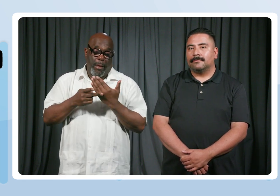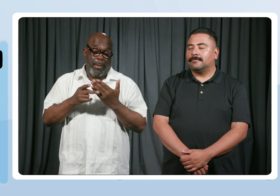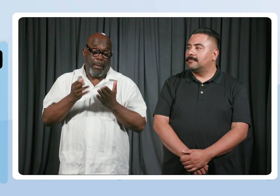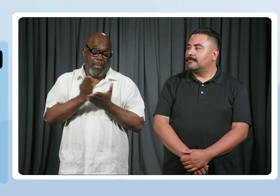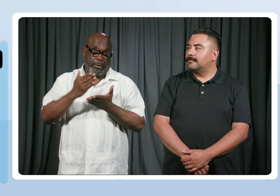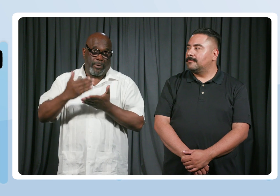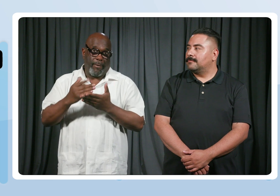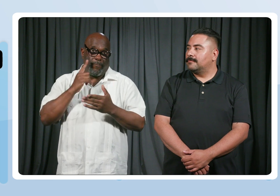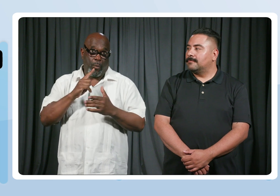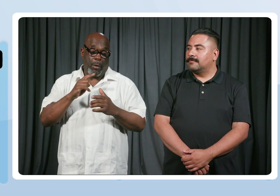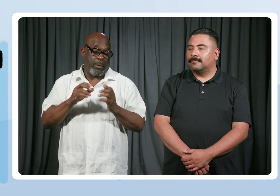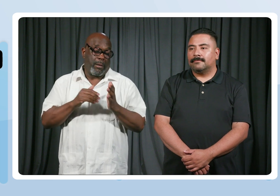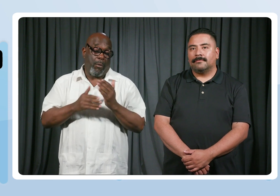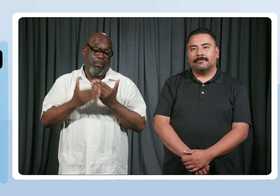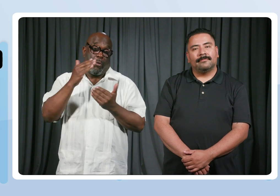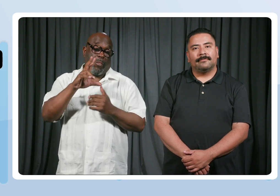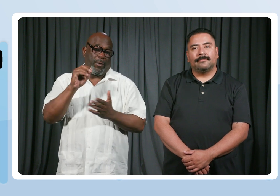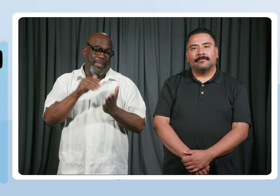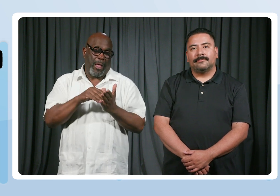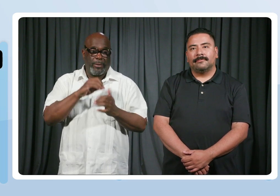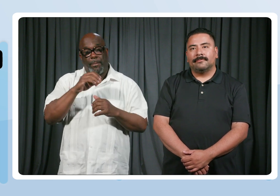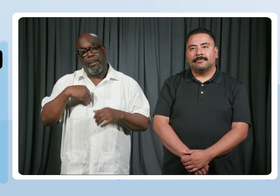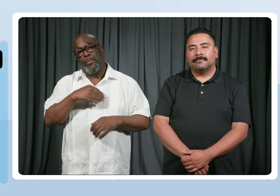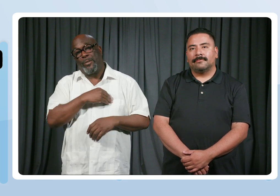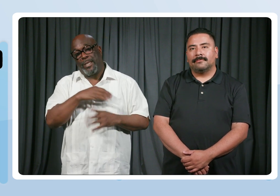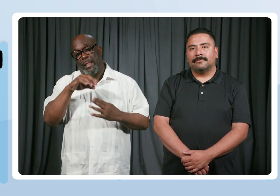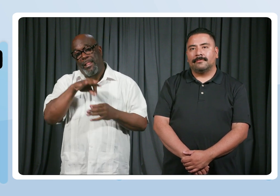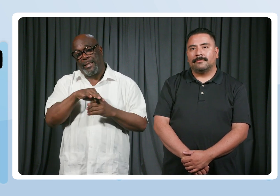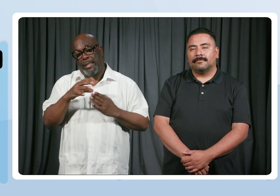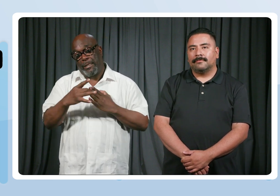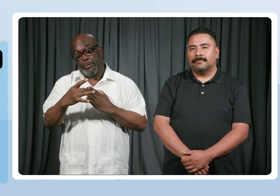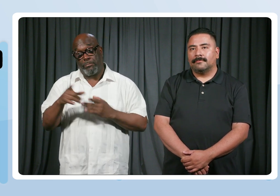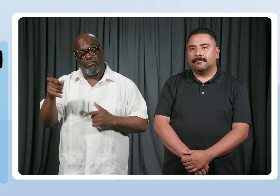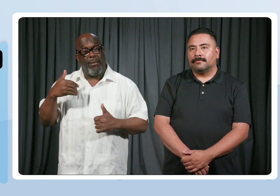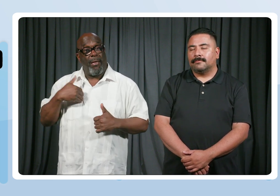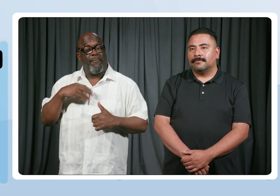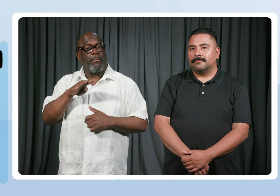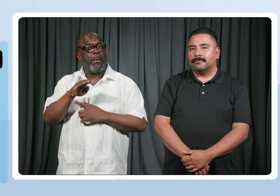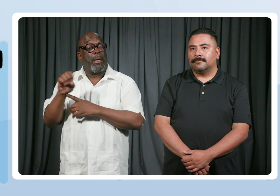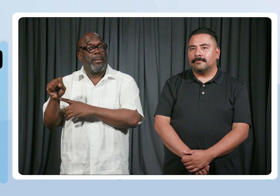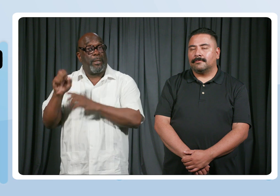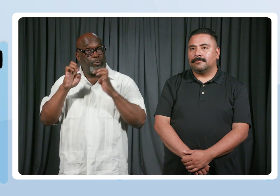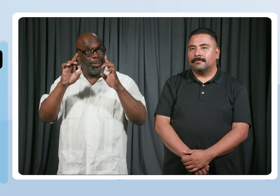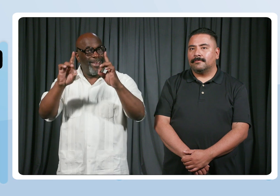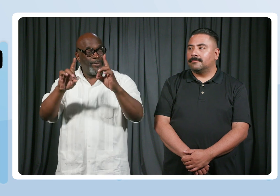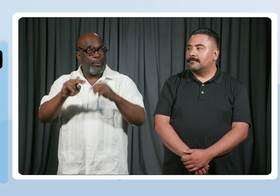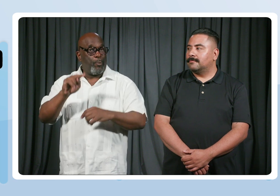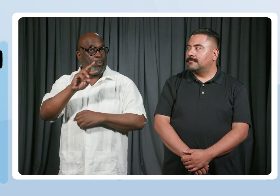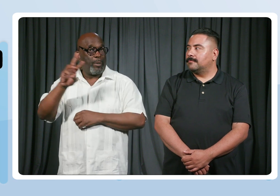nearly 30,000 members and elected leadership. Johnson holds a bachelor's degree in education from